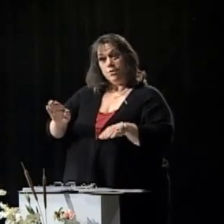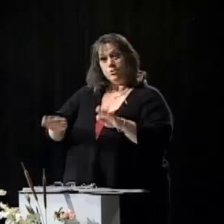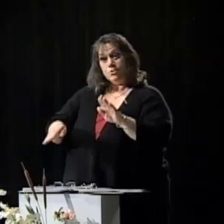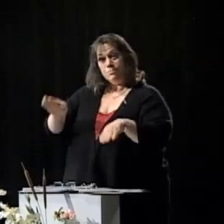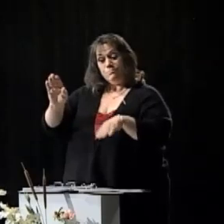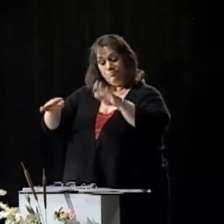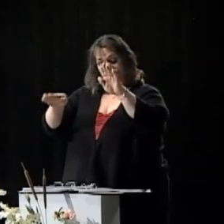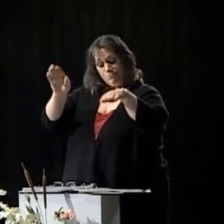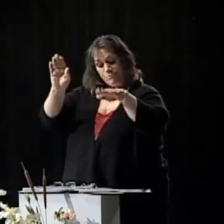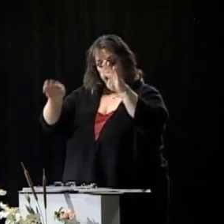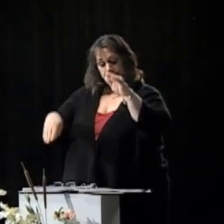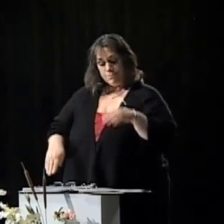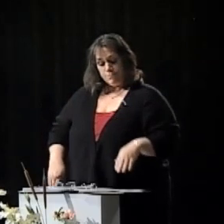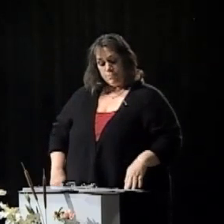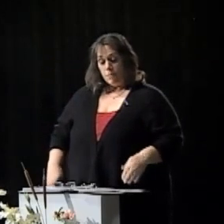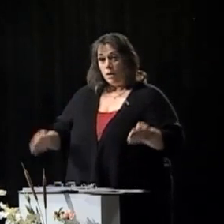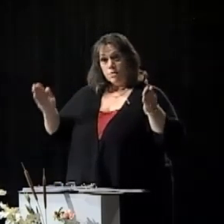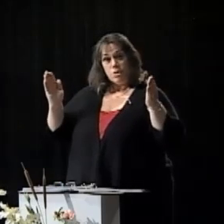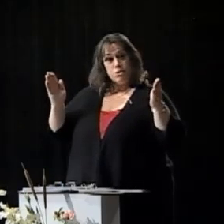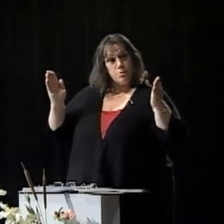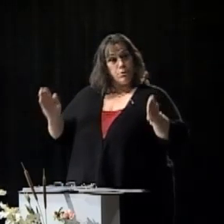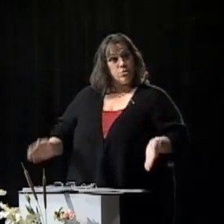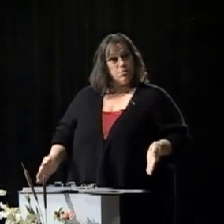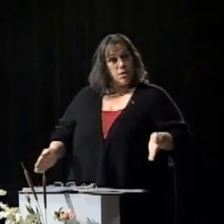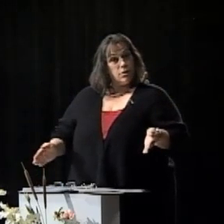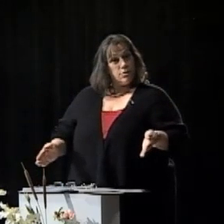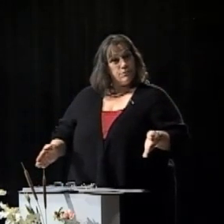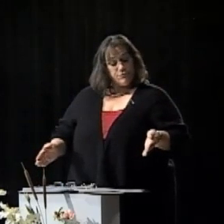Stairs. It's also the person marker.